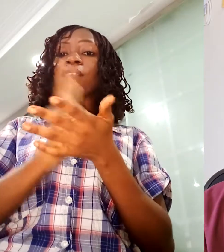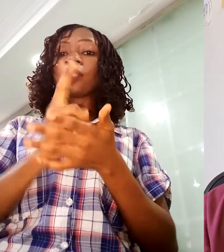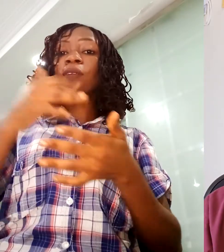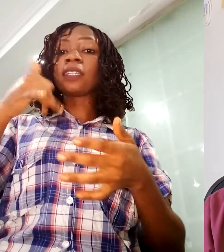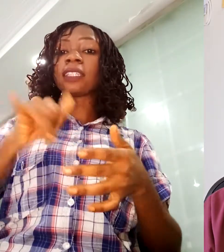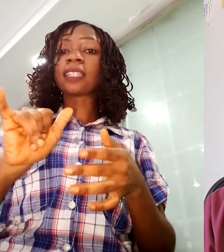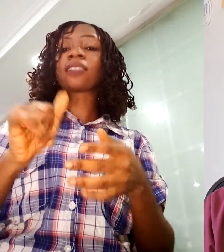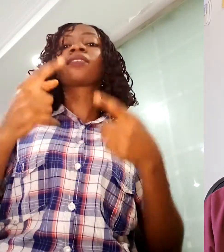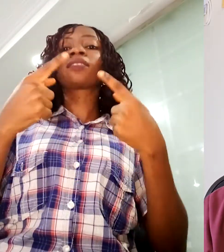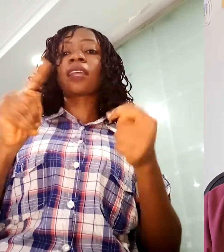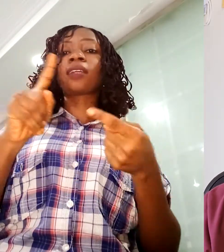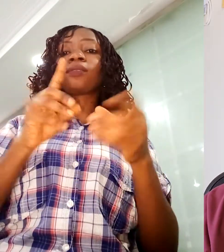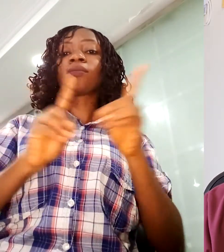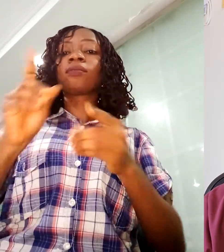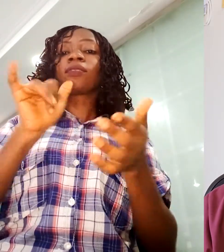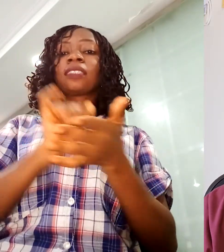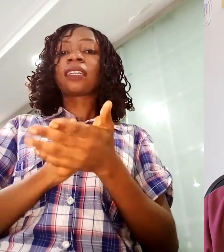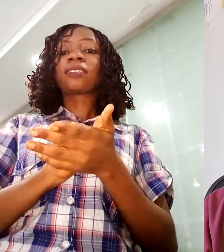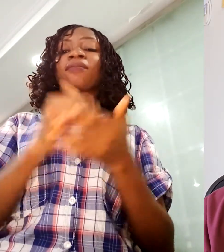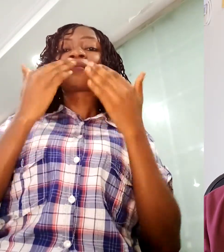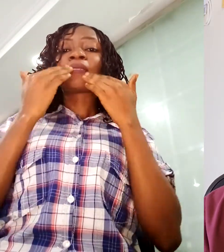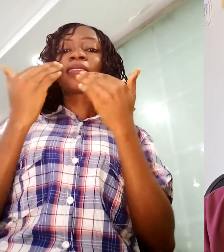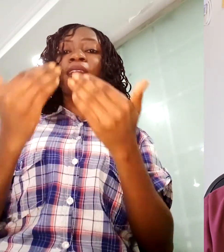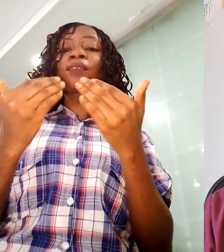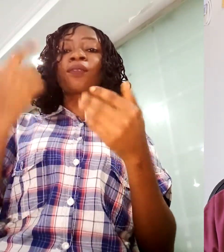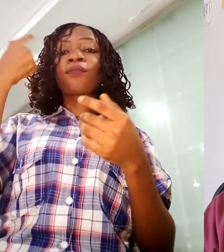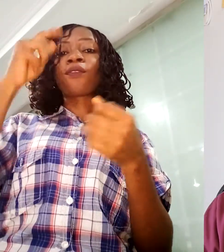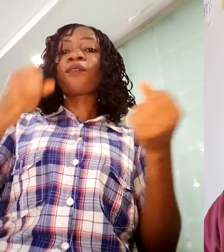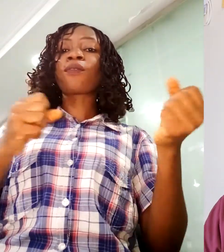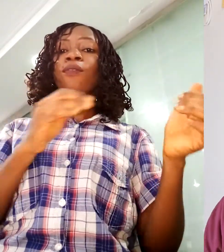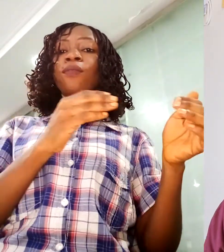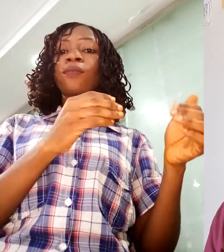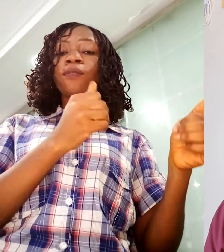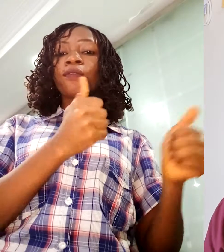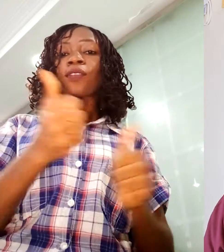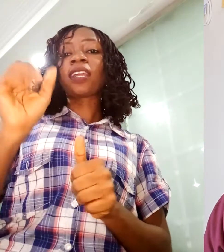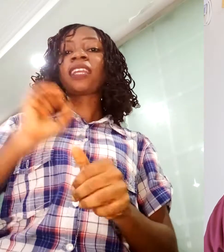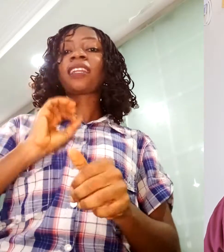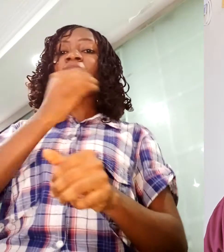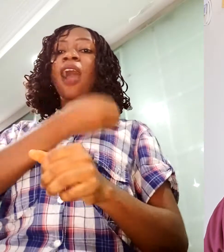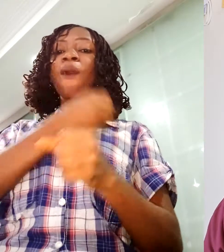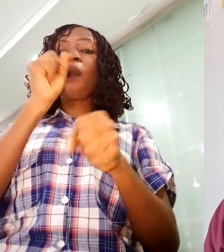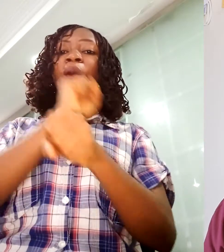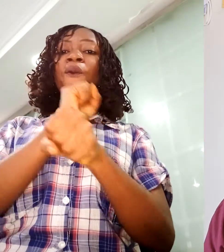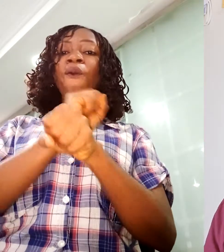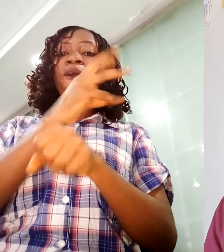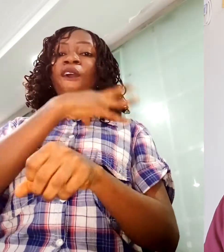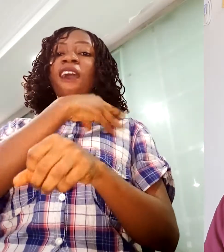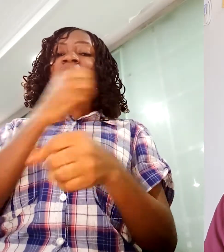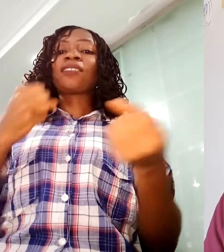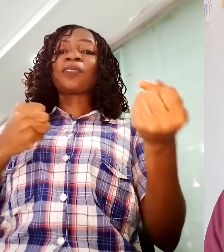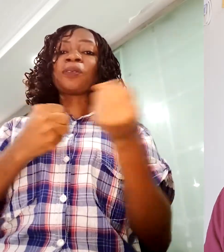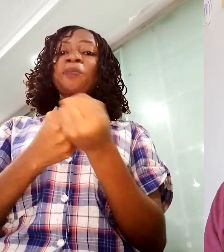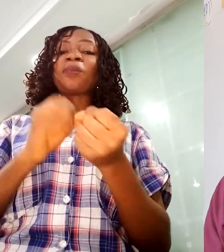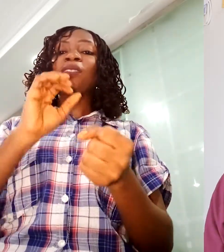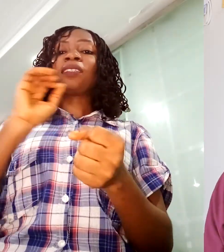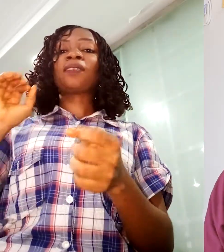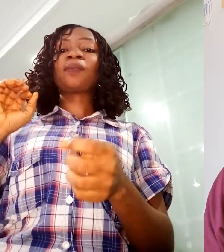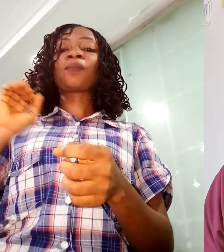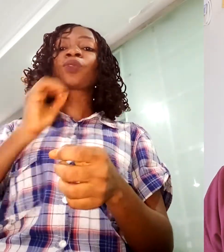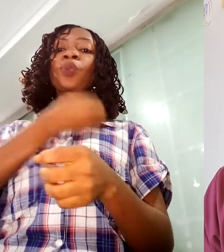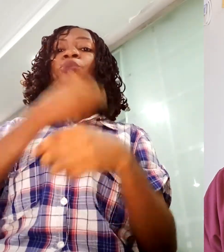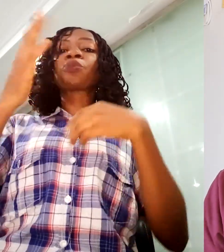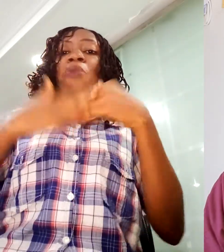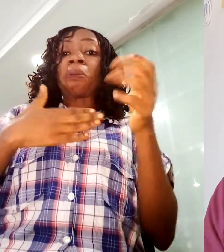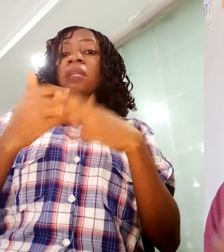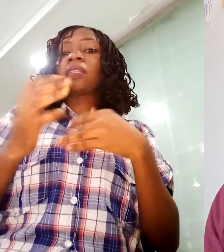our videos. Thank you for following our works, listening to us, supporting us in any way you are doing, even though we